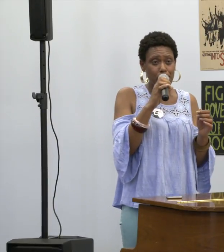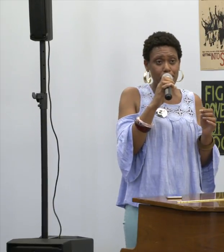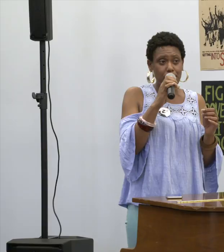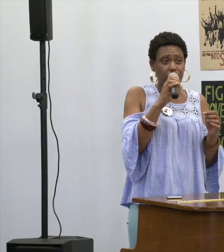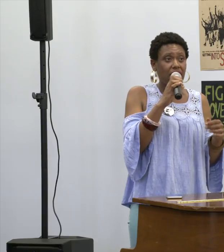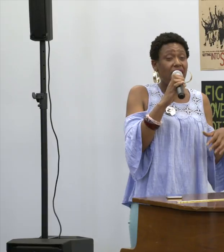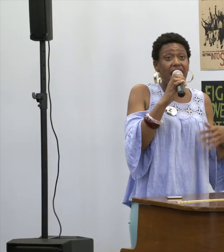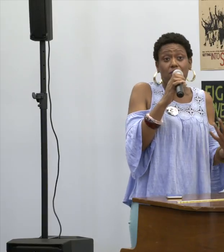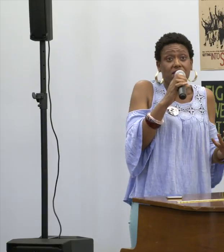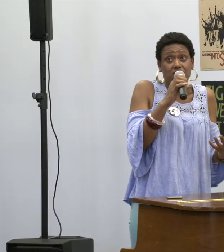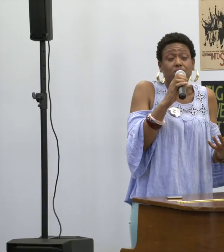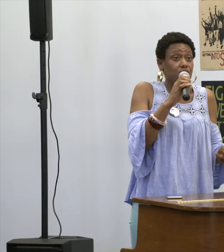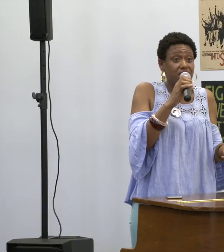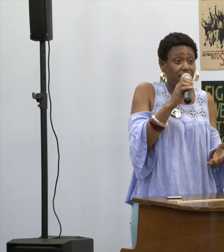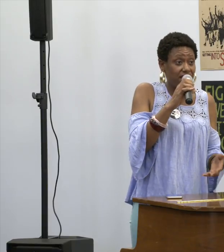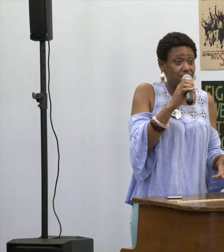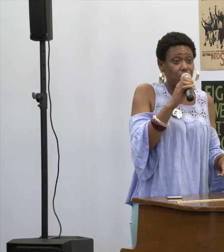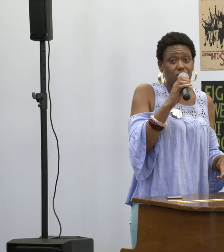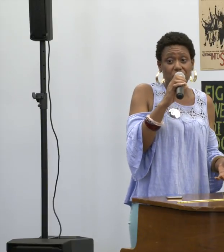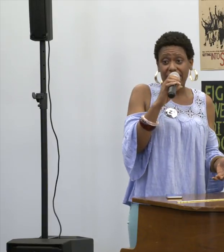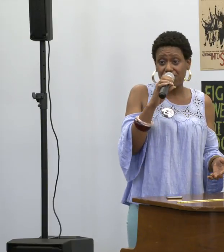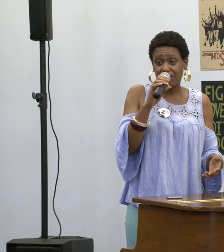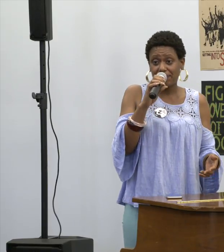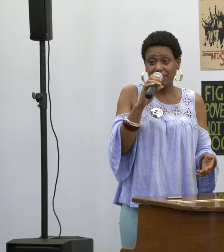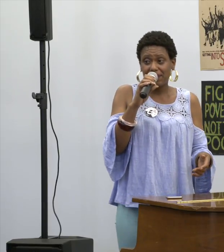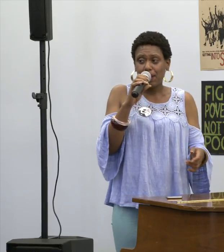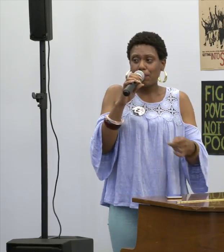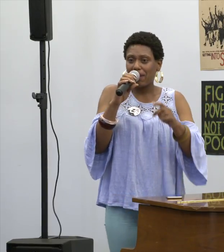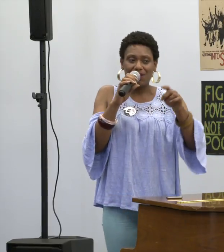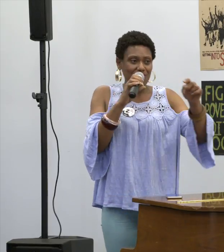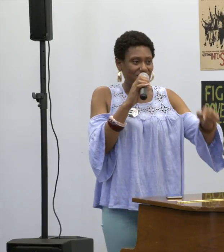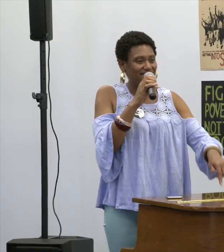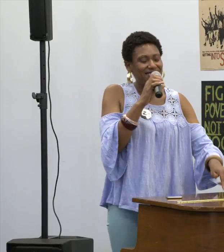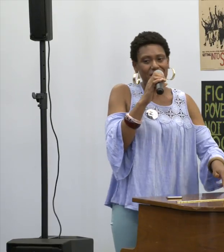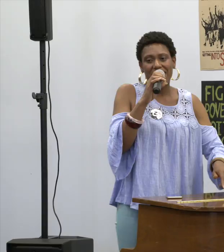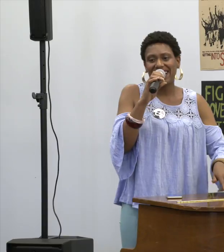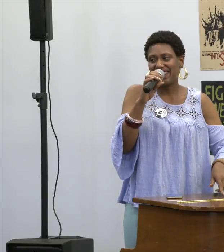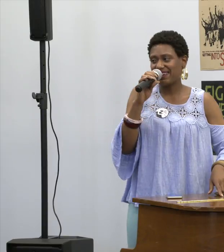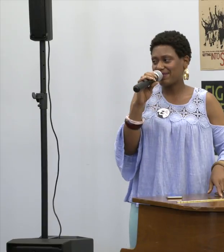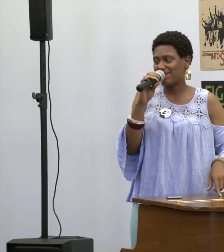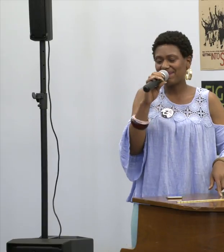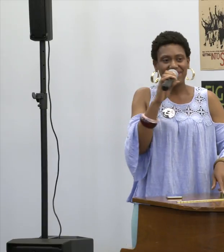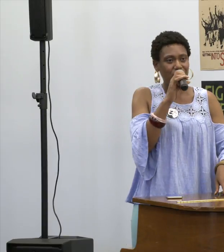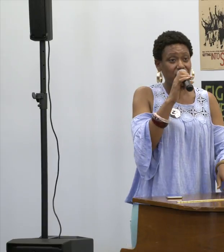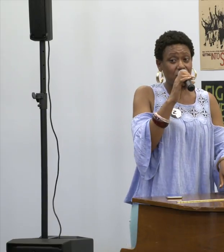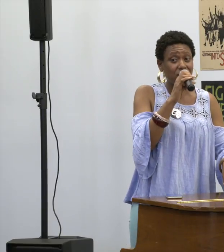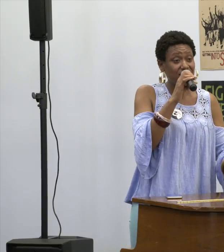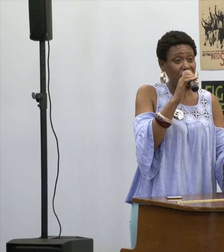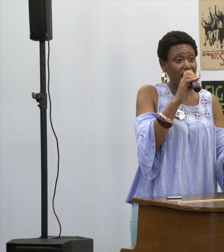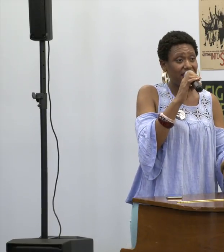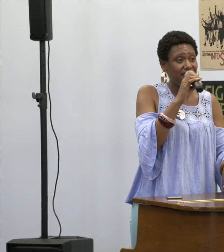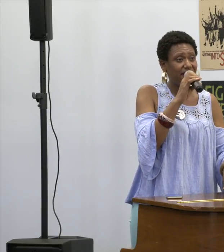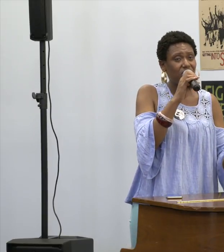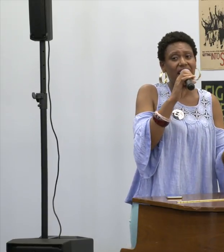okay? I was redirected to a new location, but my goal was always to come back here. It was